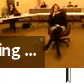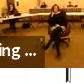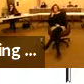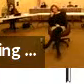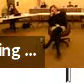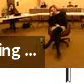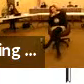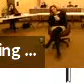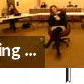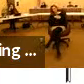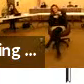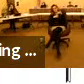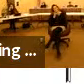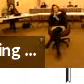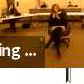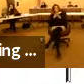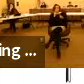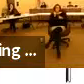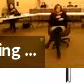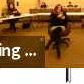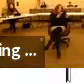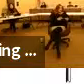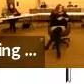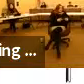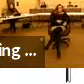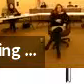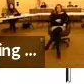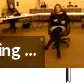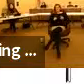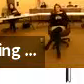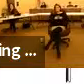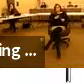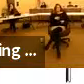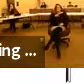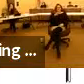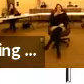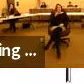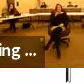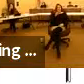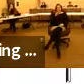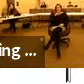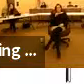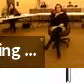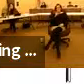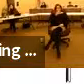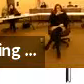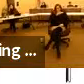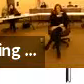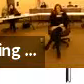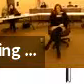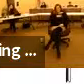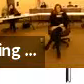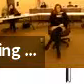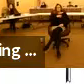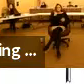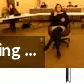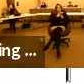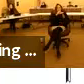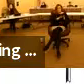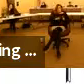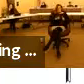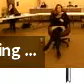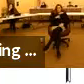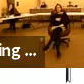We consider the potential traffic from the Howlett Farm subdivision from Riverton Parcel E. So, and on top of that, we include an